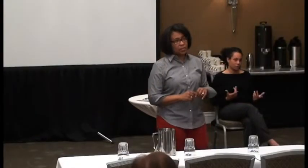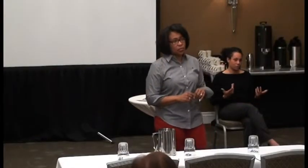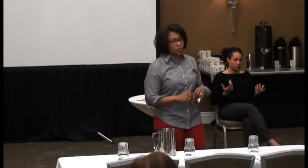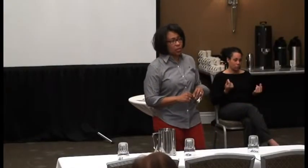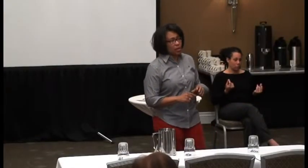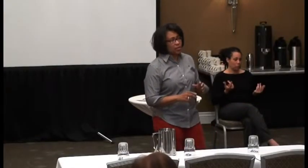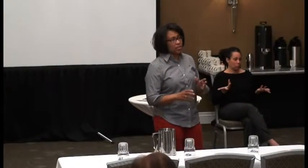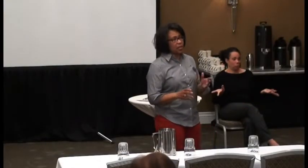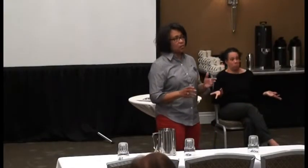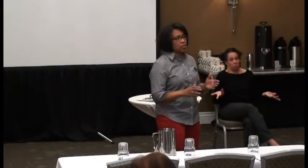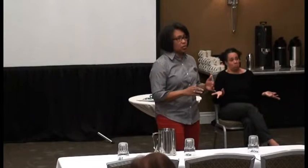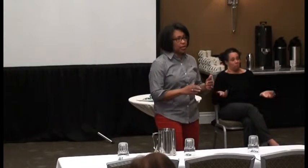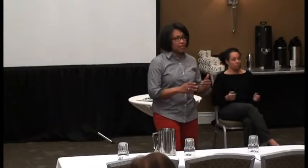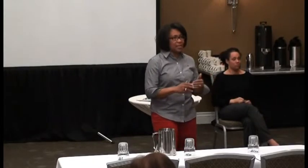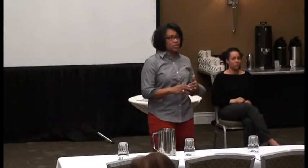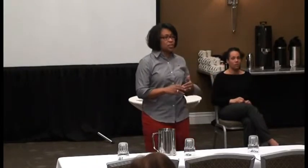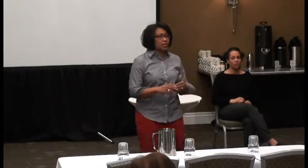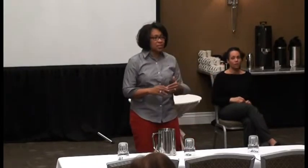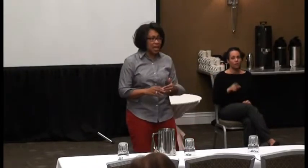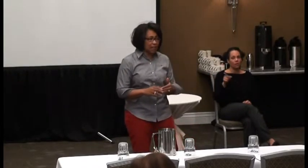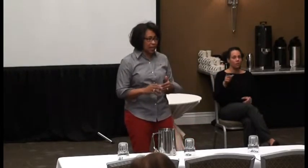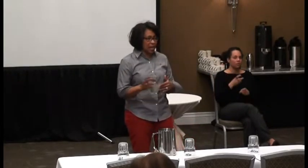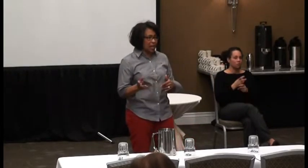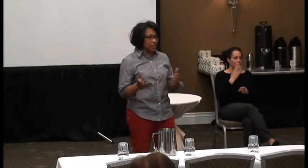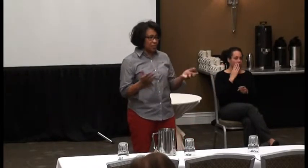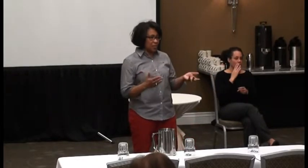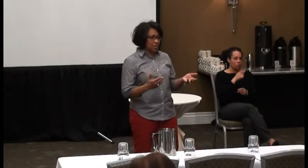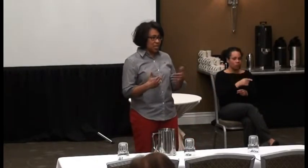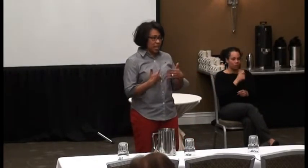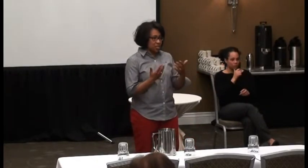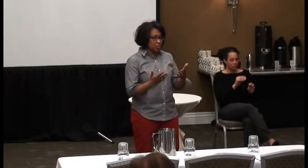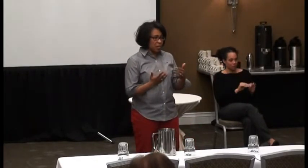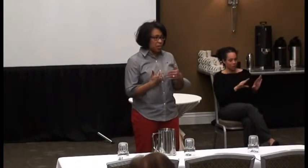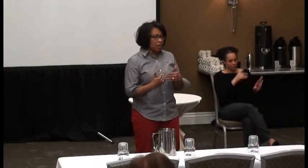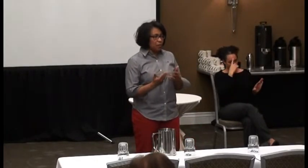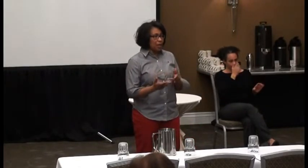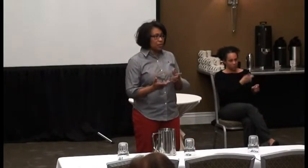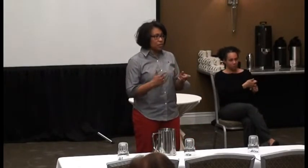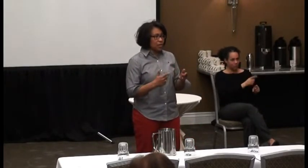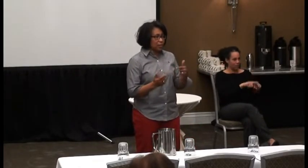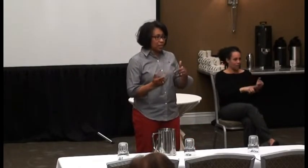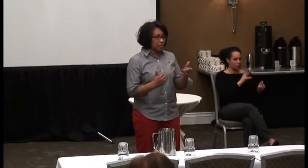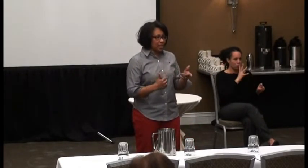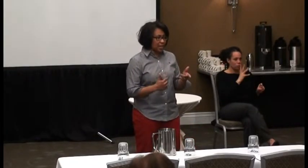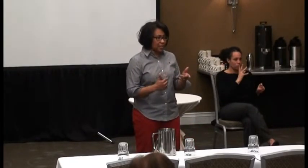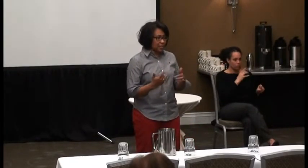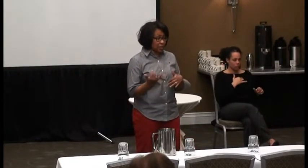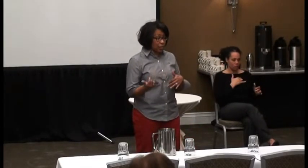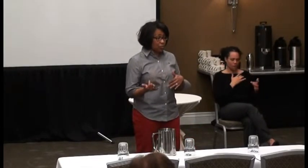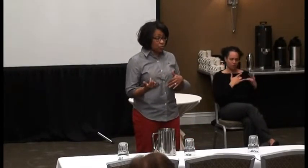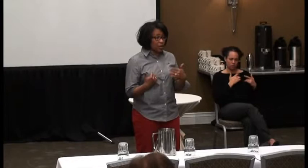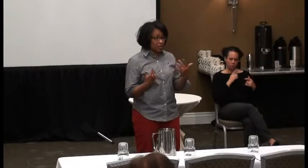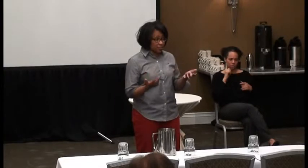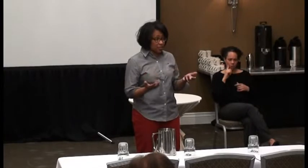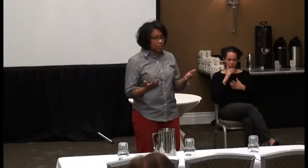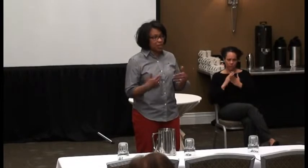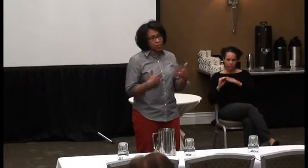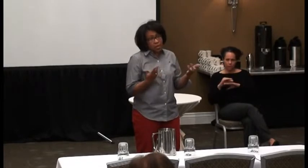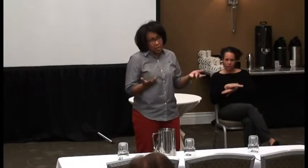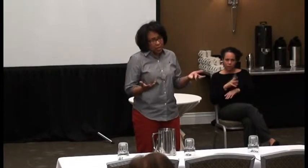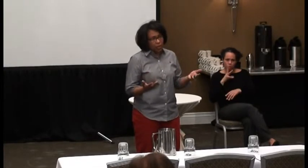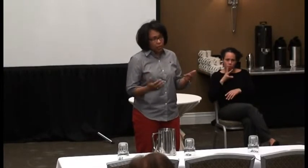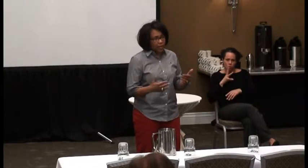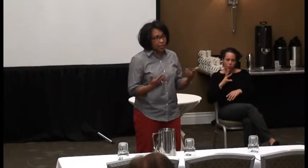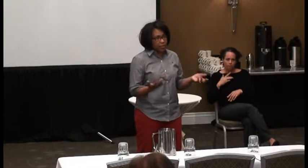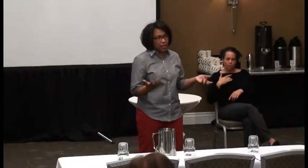think it's really hard to tell. You know, that's not very obvious because he can't speak. My concern, I'm hearing side effects, I'm hearing the drooling, I'm hearing the